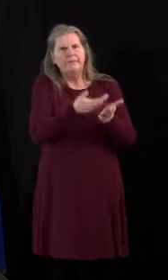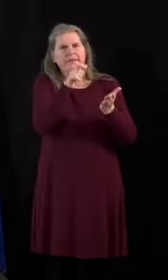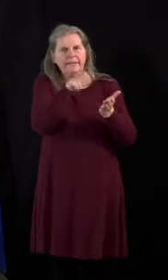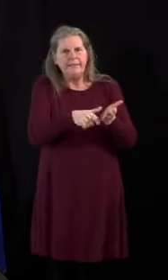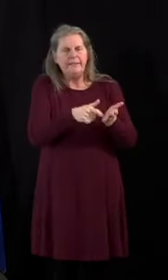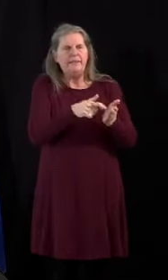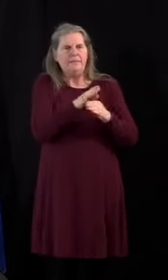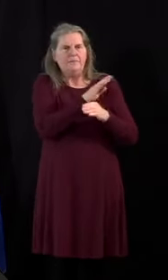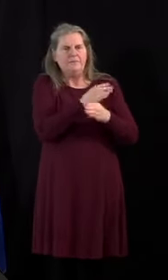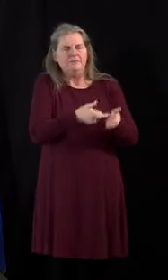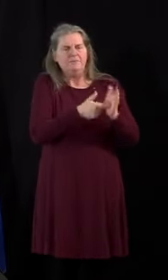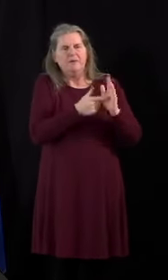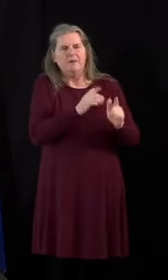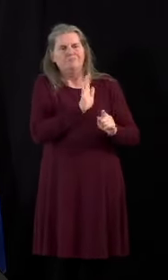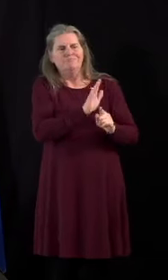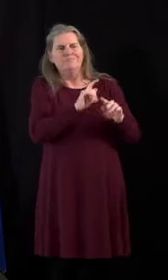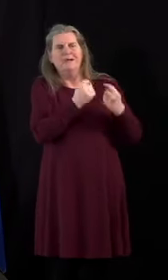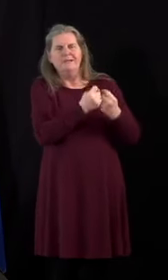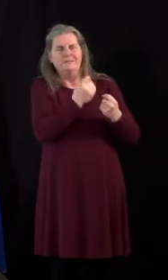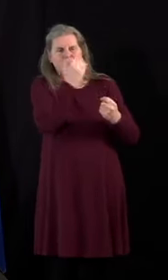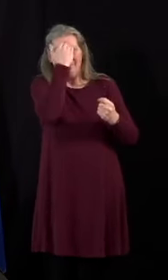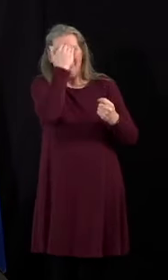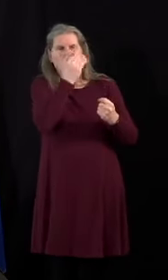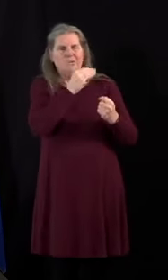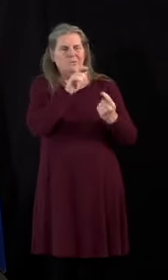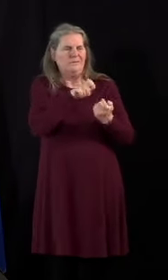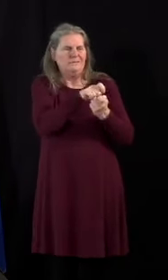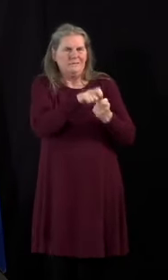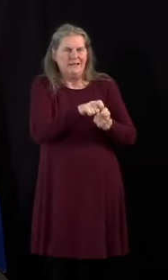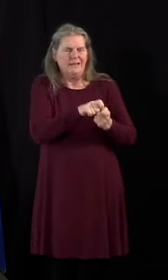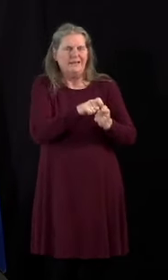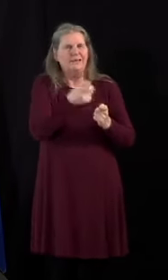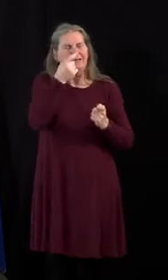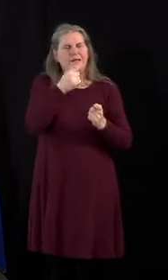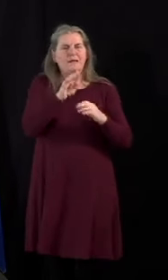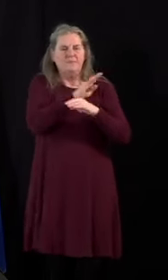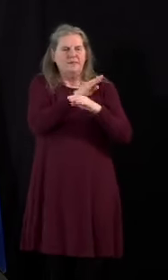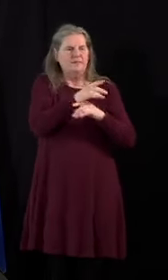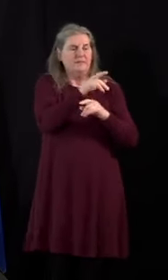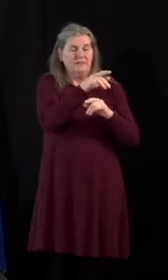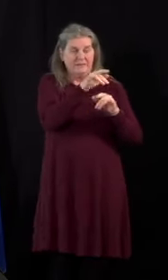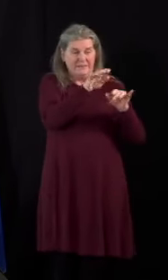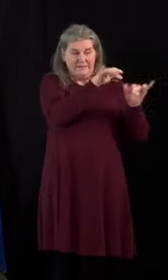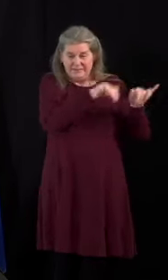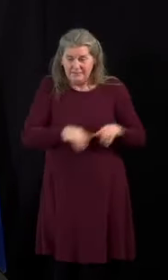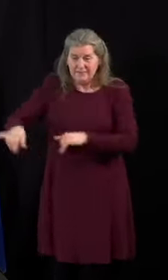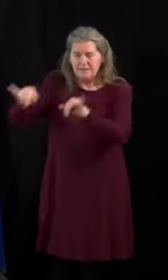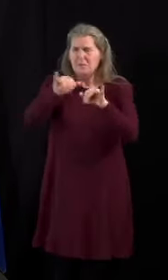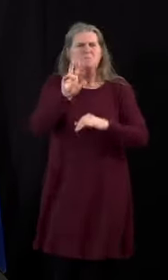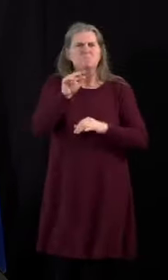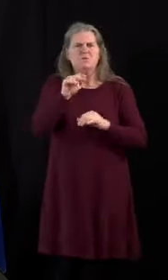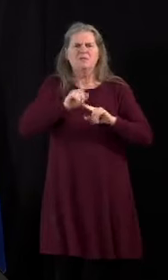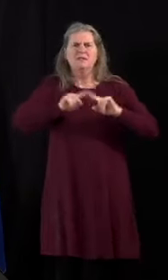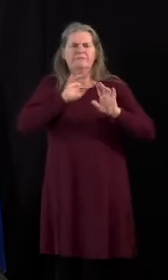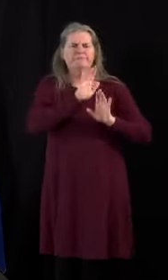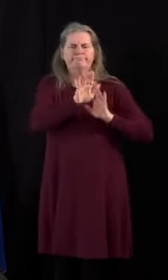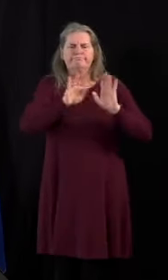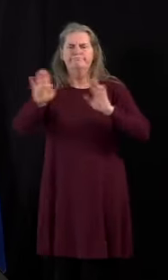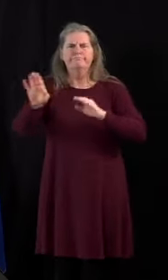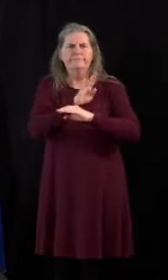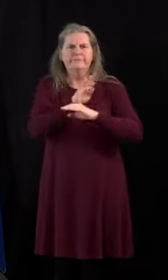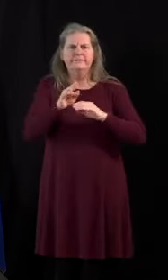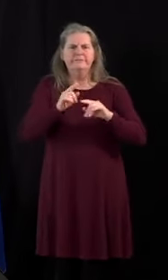that businesses have to provide. I think it'll differ from business to business, depending on how